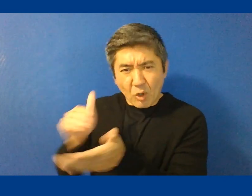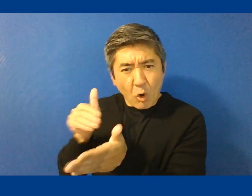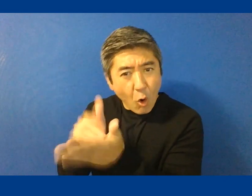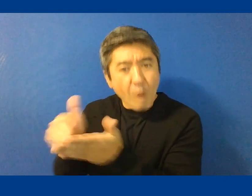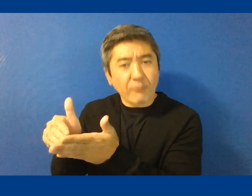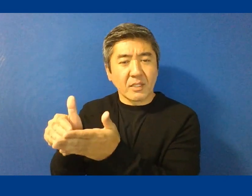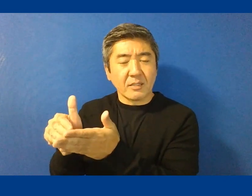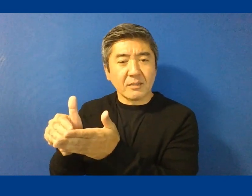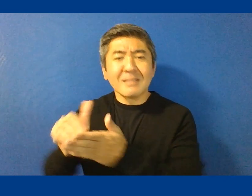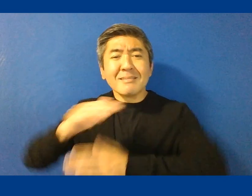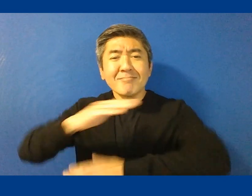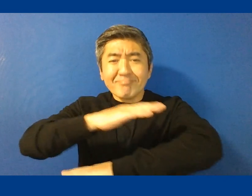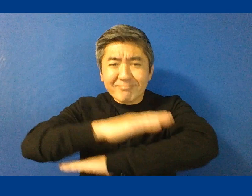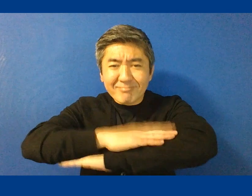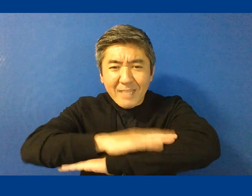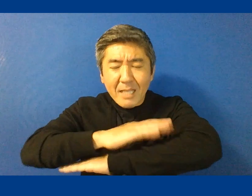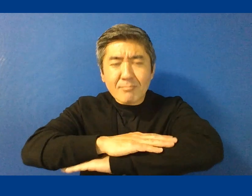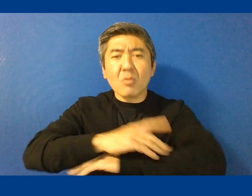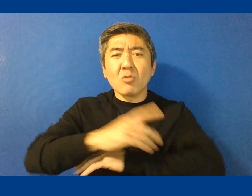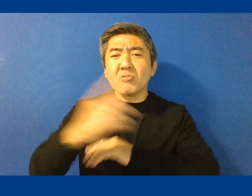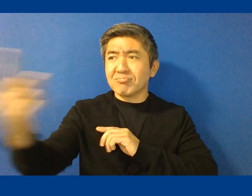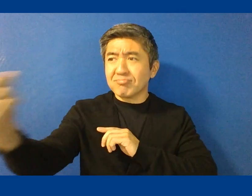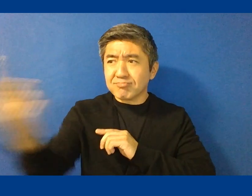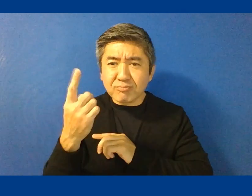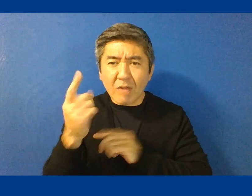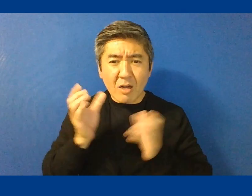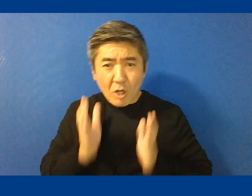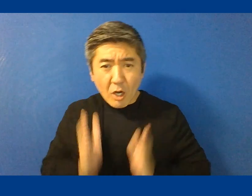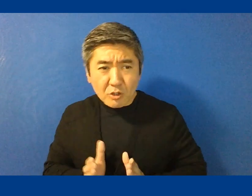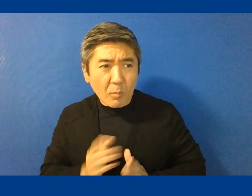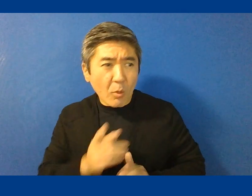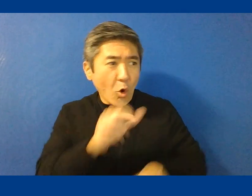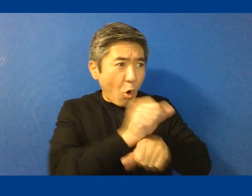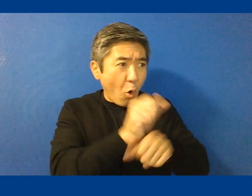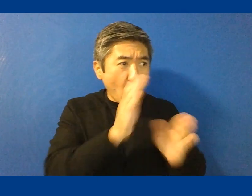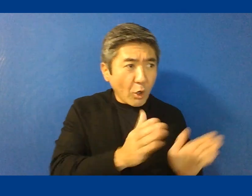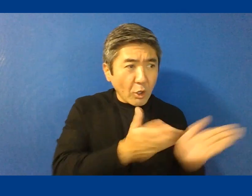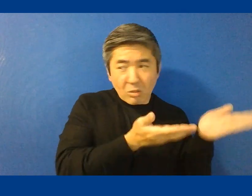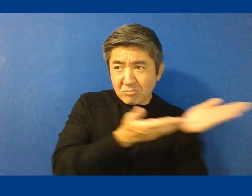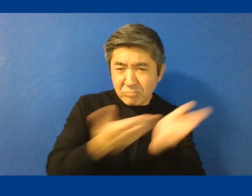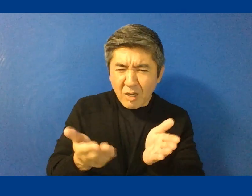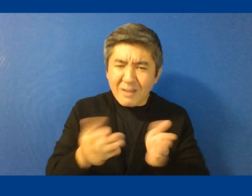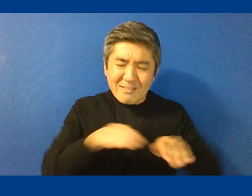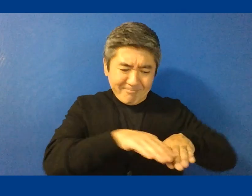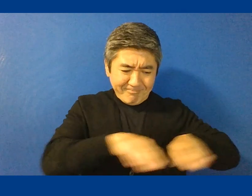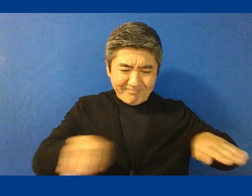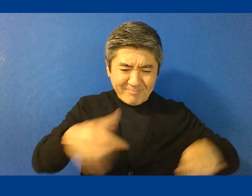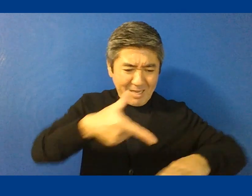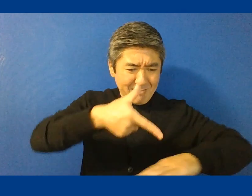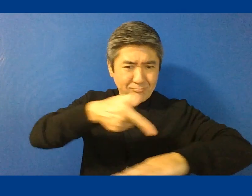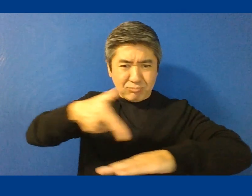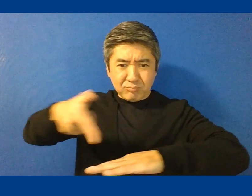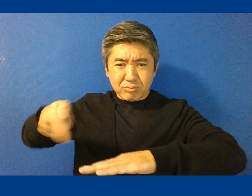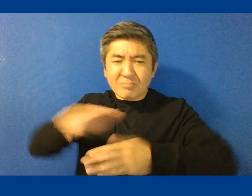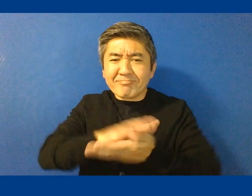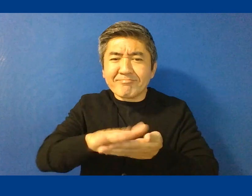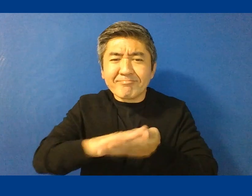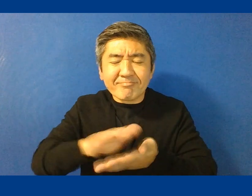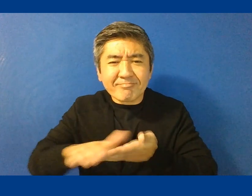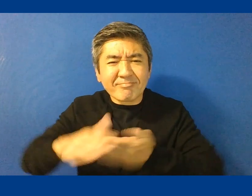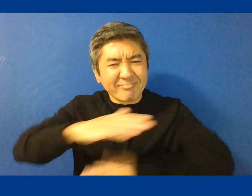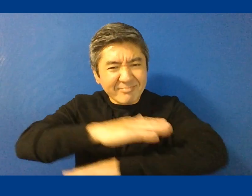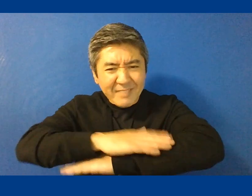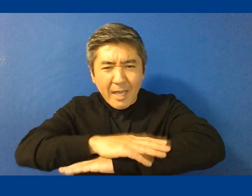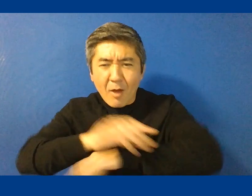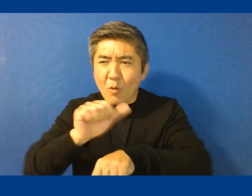rule, surfaces touched frequently by customers or employees should be frequently disinfected. This includes counters,